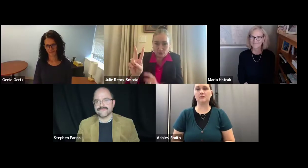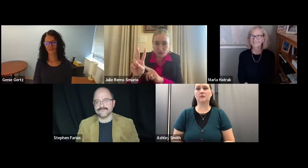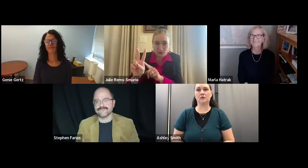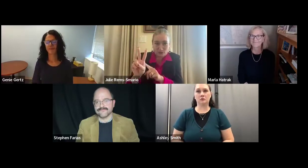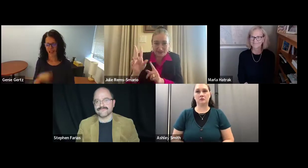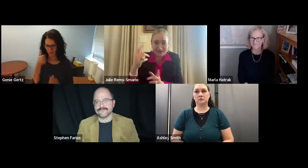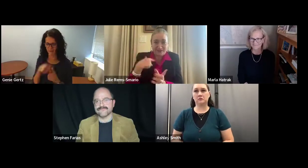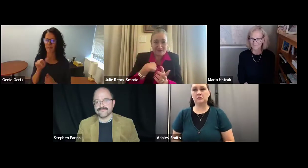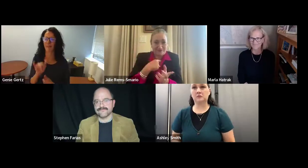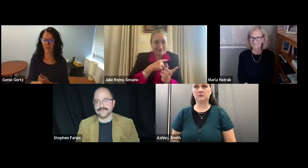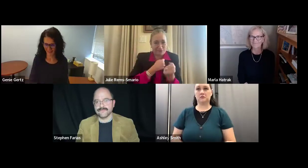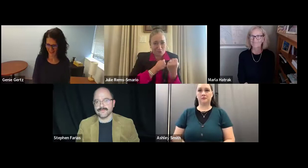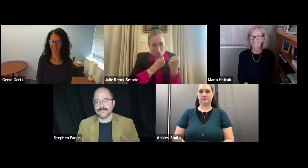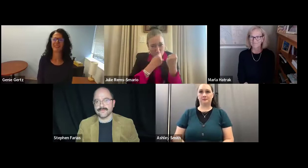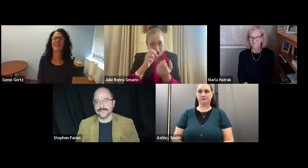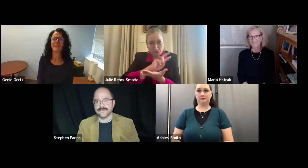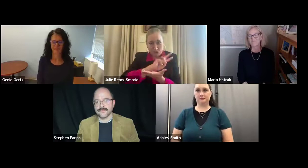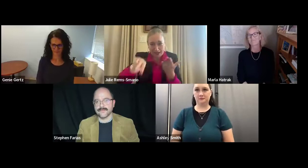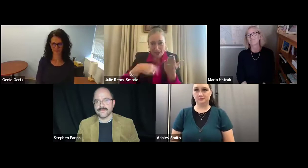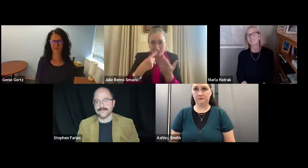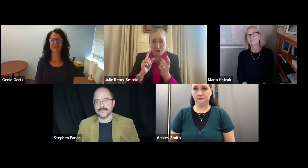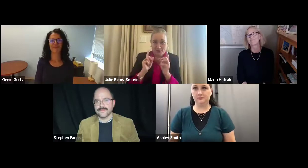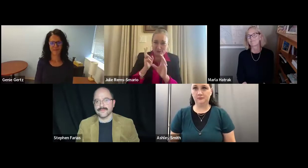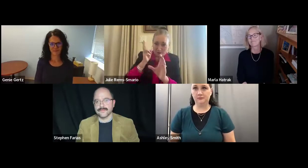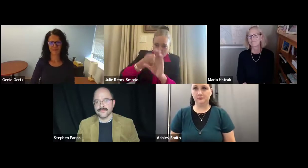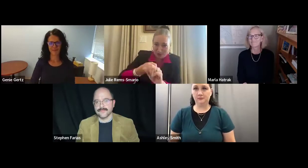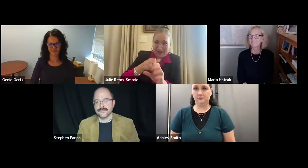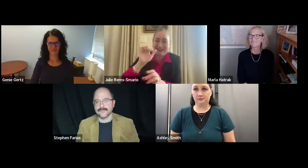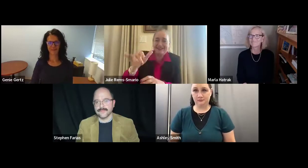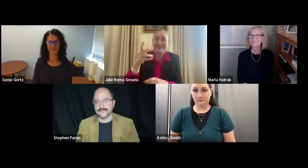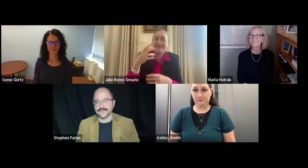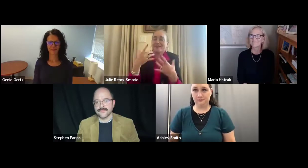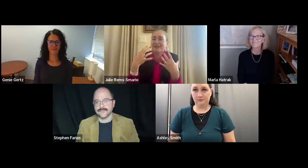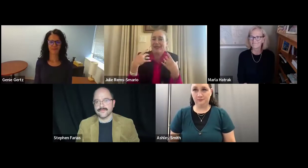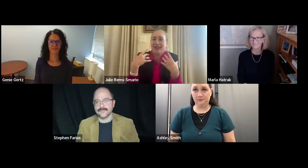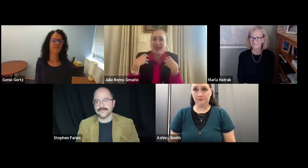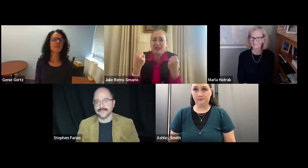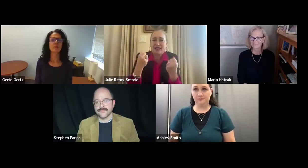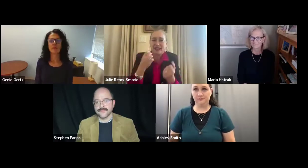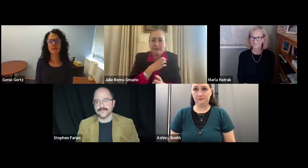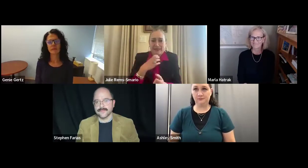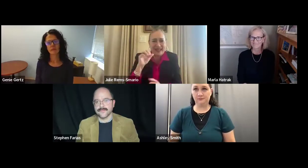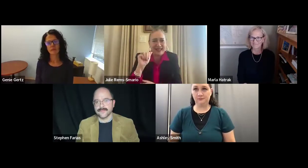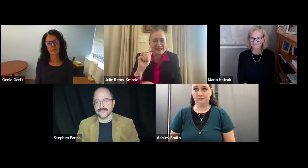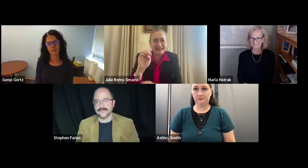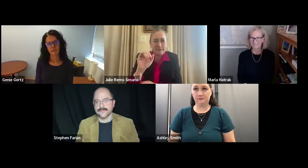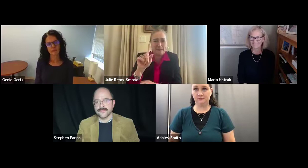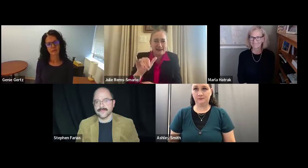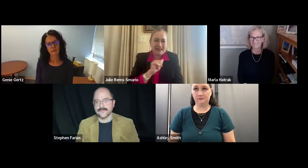time for AB 1970. And so that bill was calling for the mental